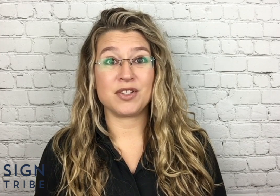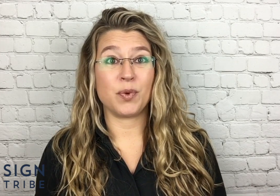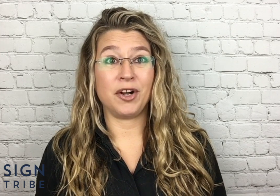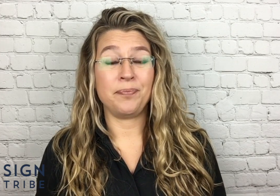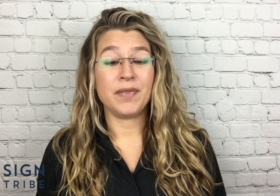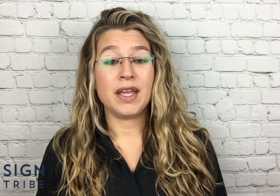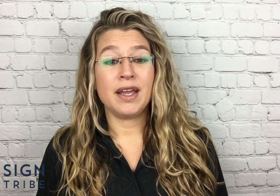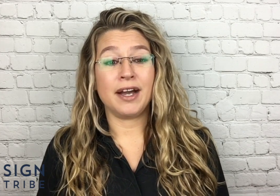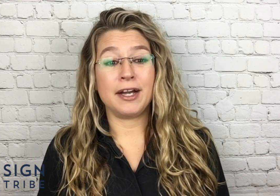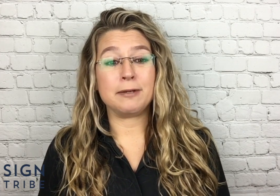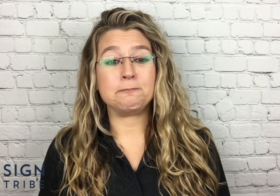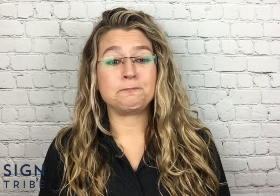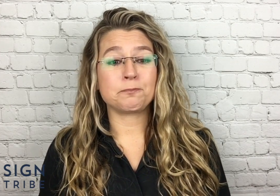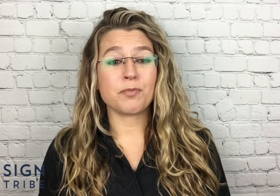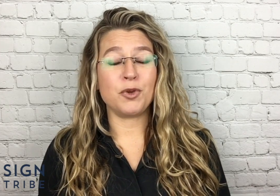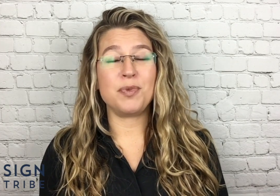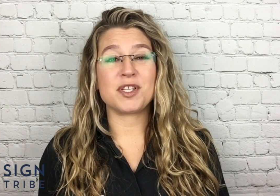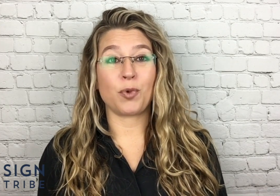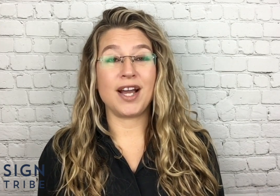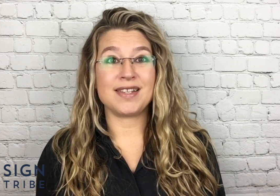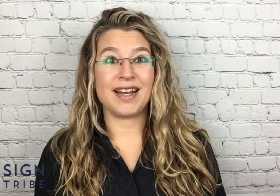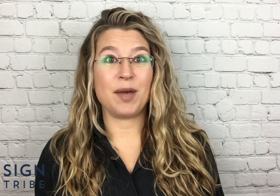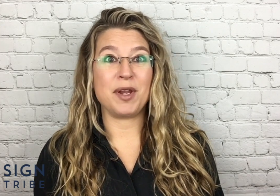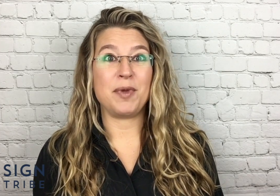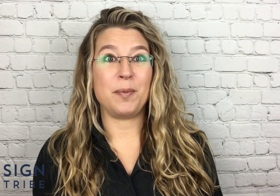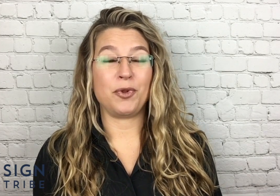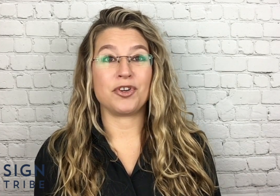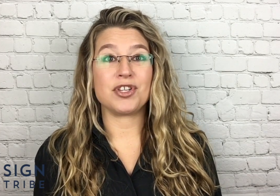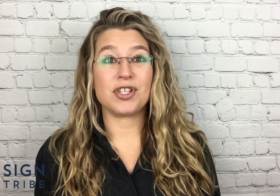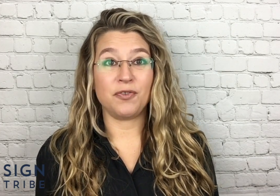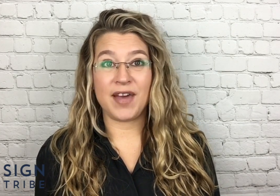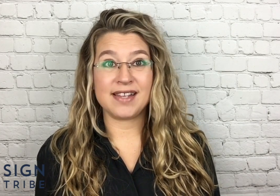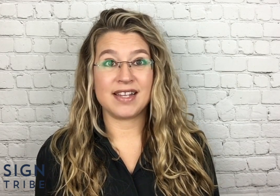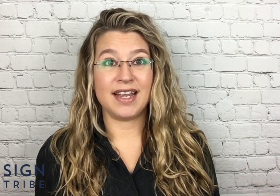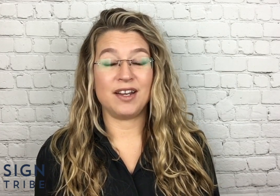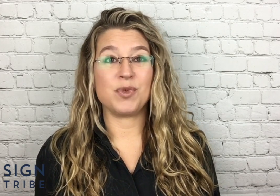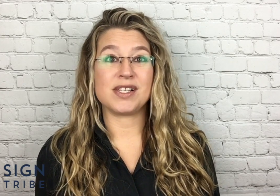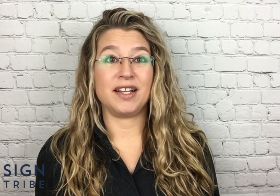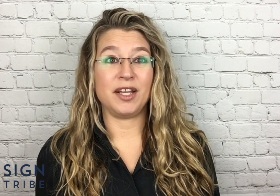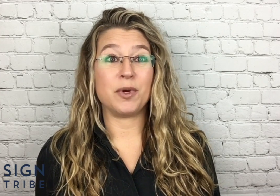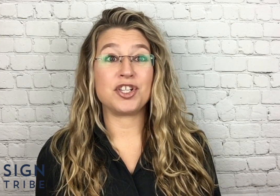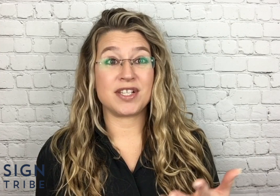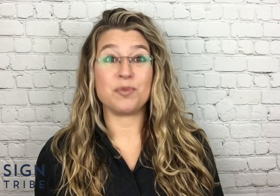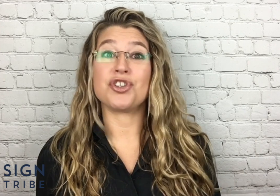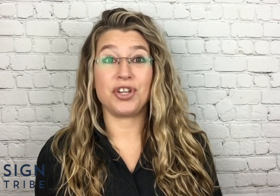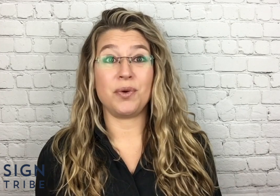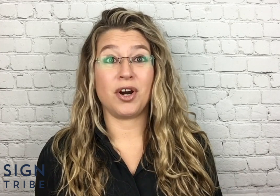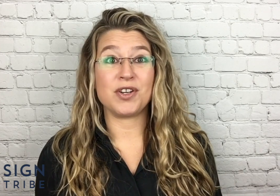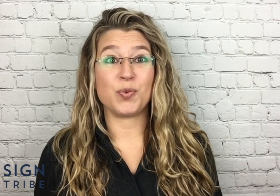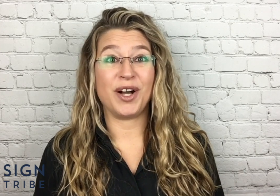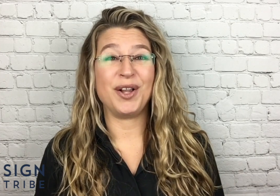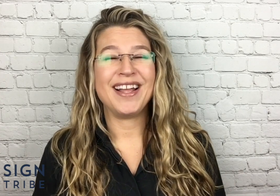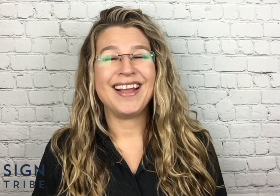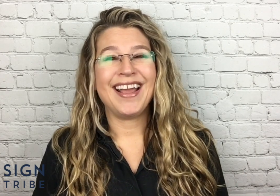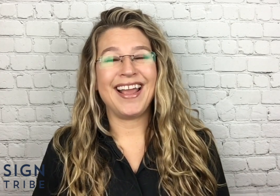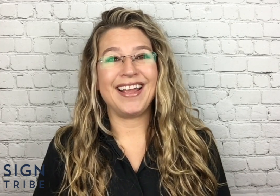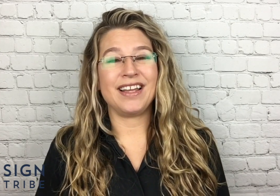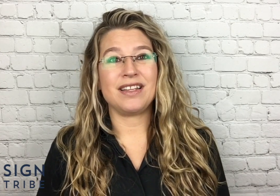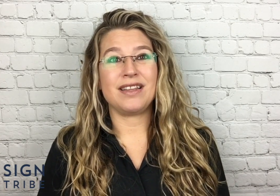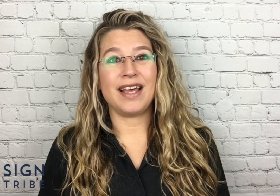well. You would be surprised at how many people are just so fascinated with sign language, as I'm sure you are as well, and that